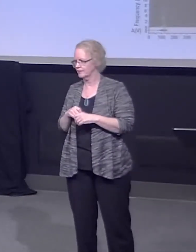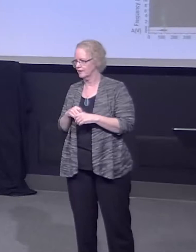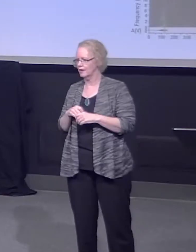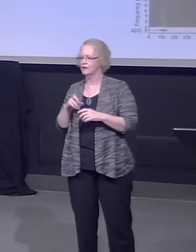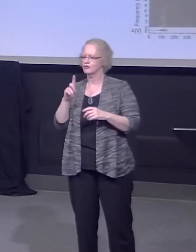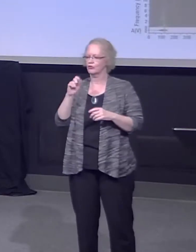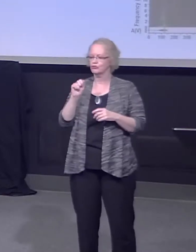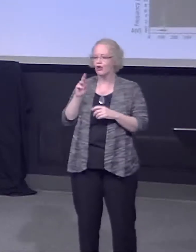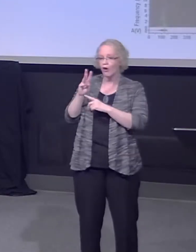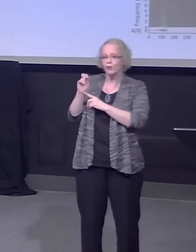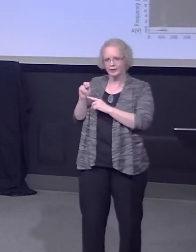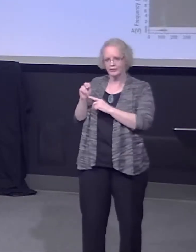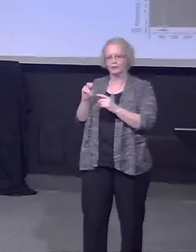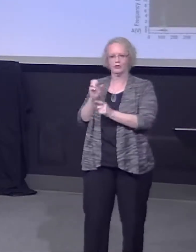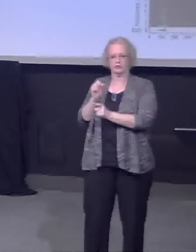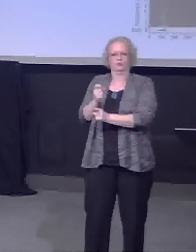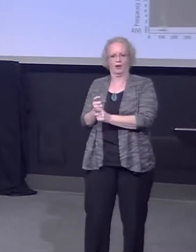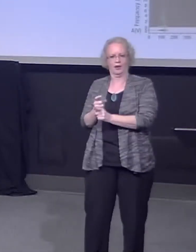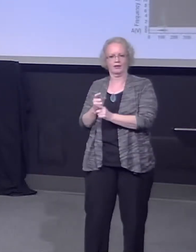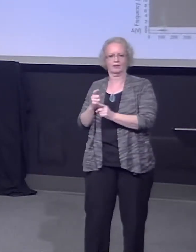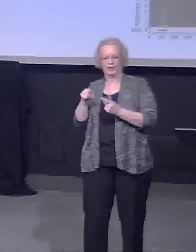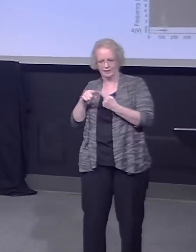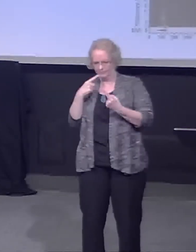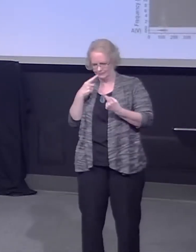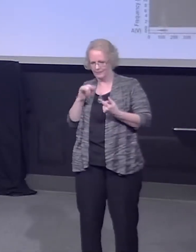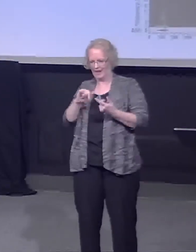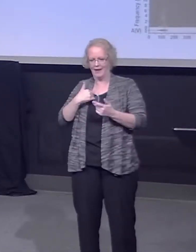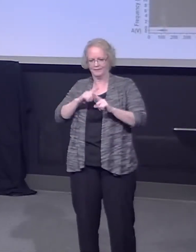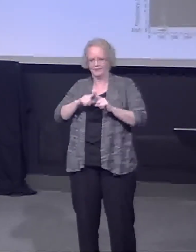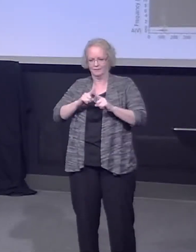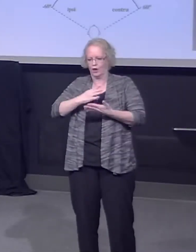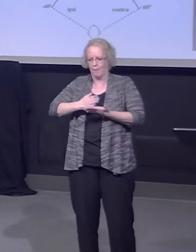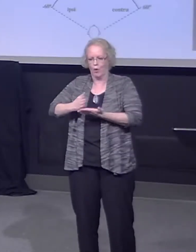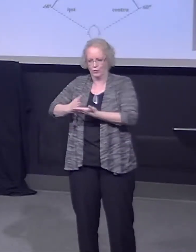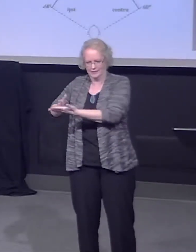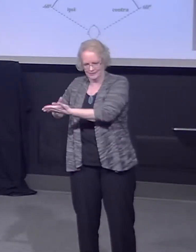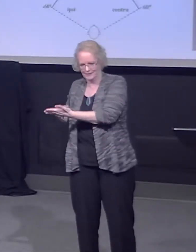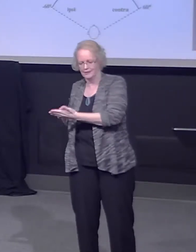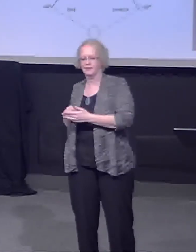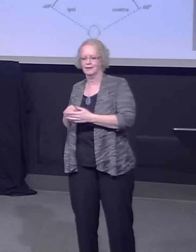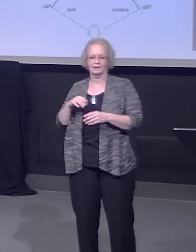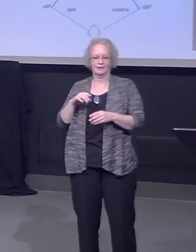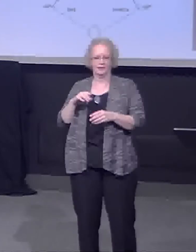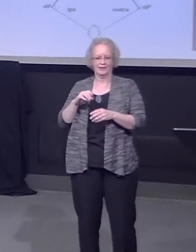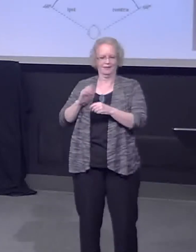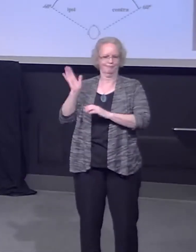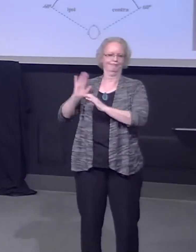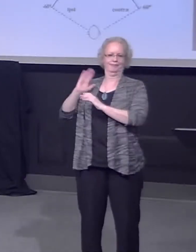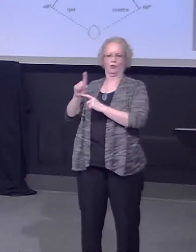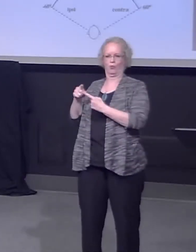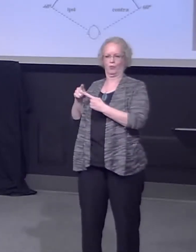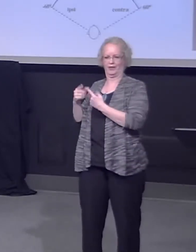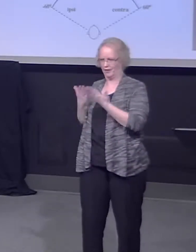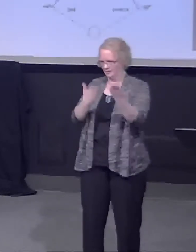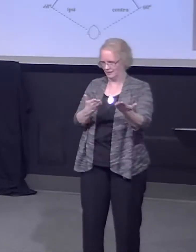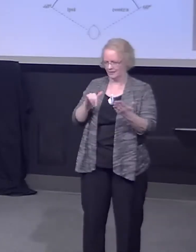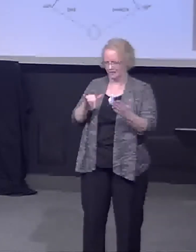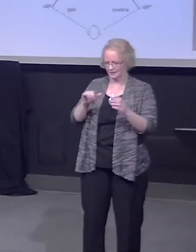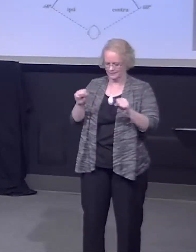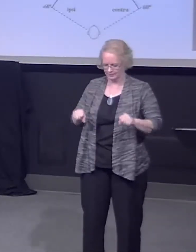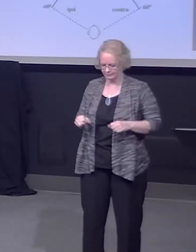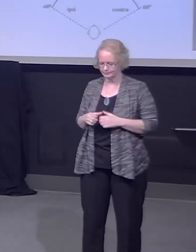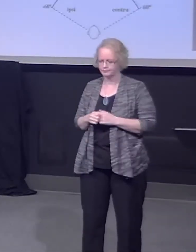one component of his multi-component system that he was postulating. Now, as I said,